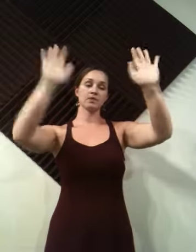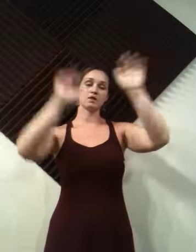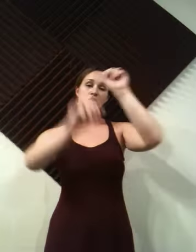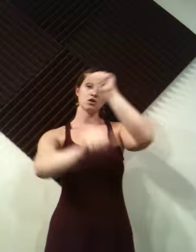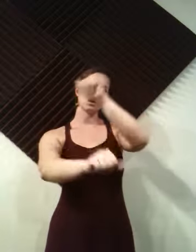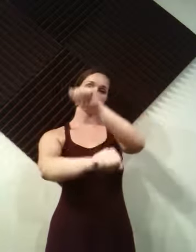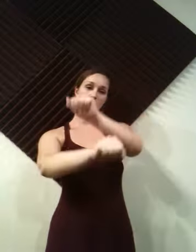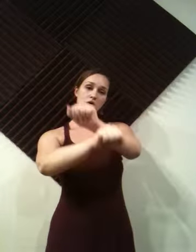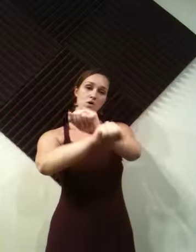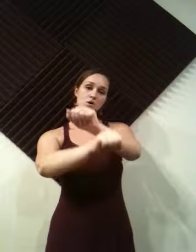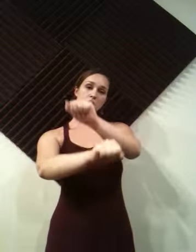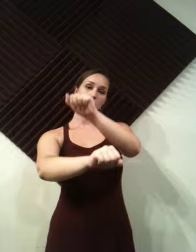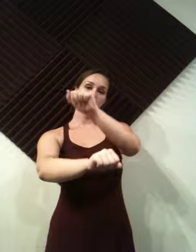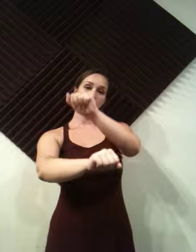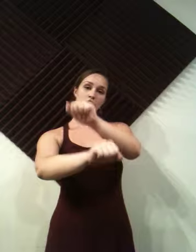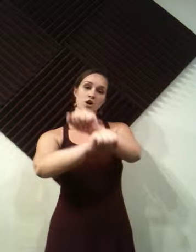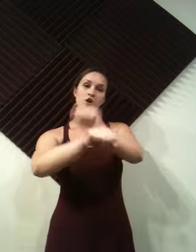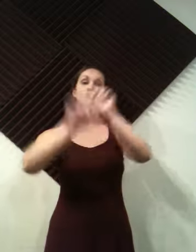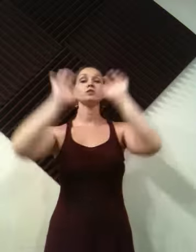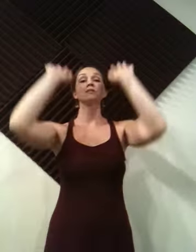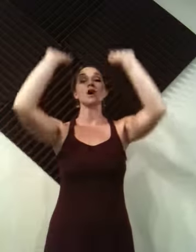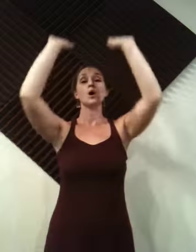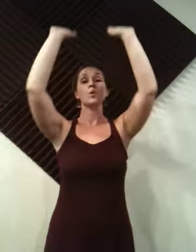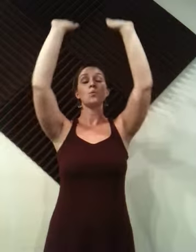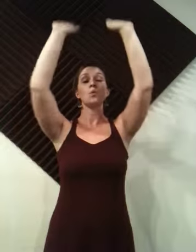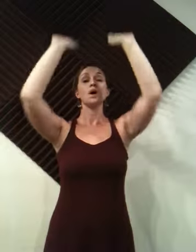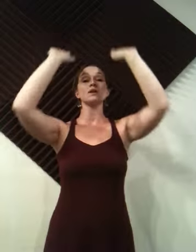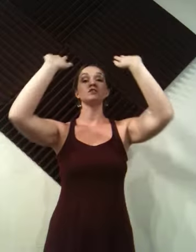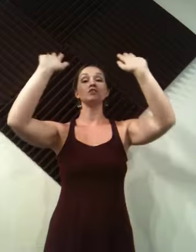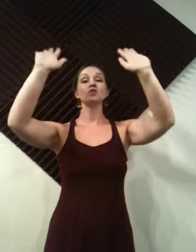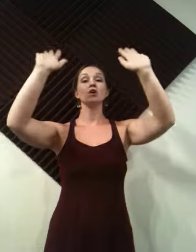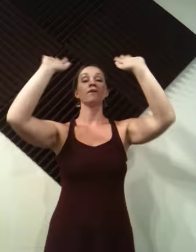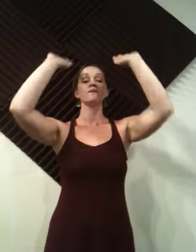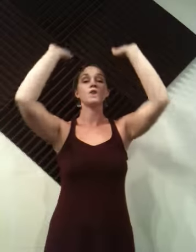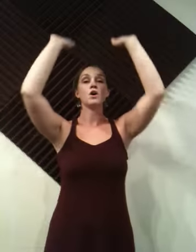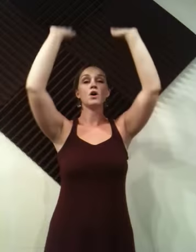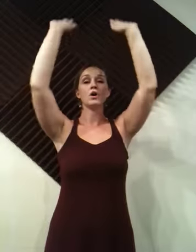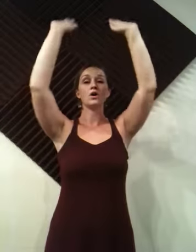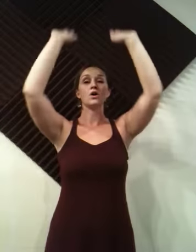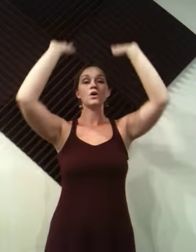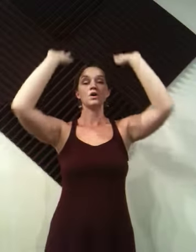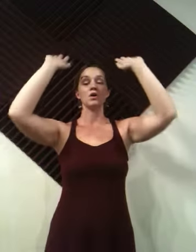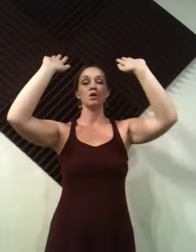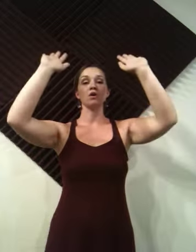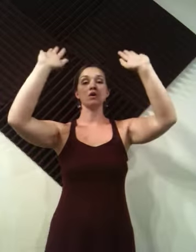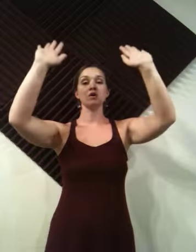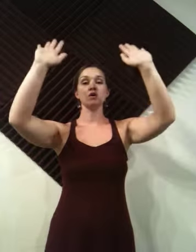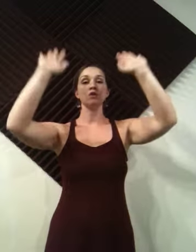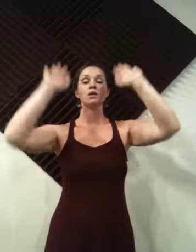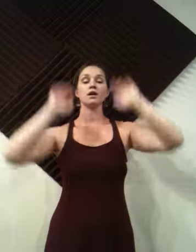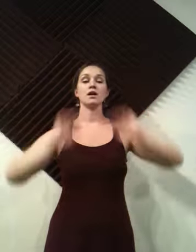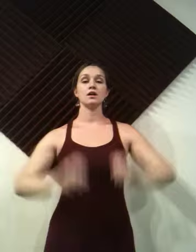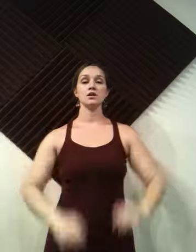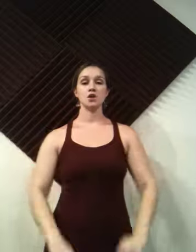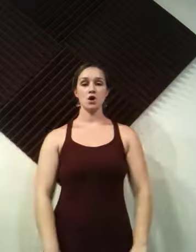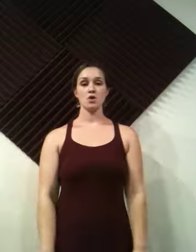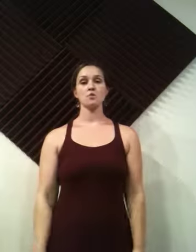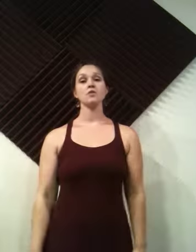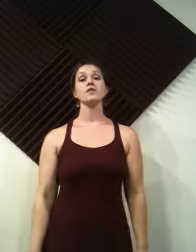that your works are wonderful. I know